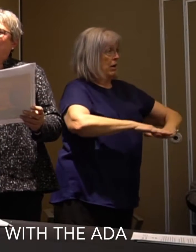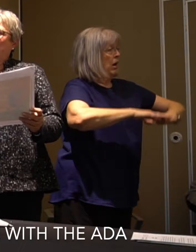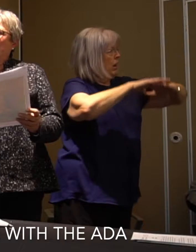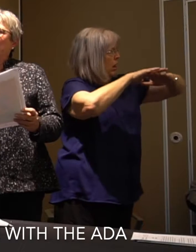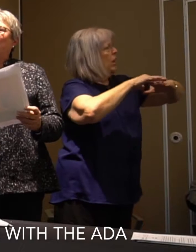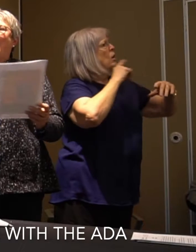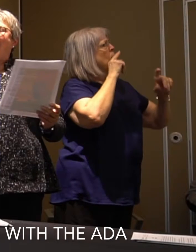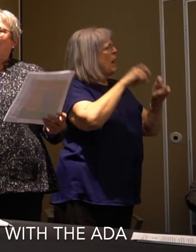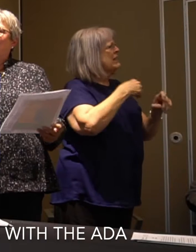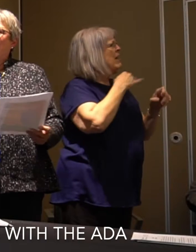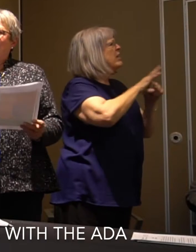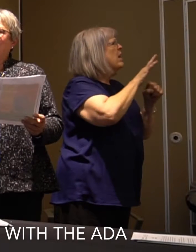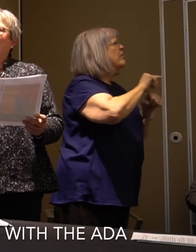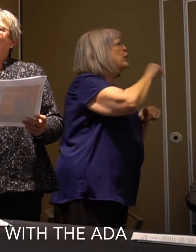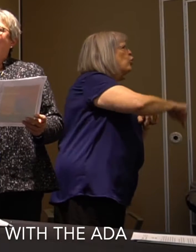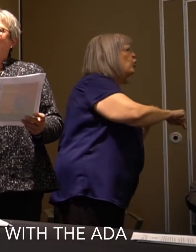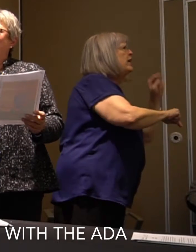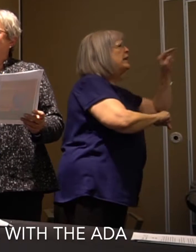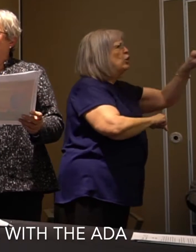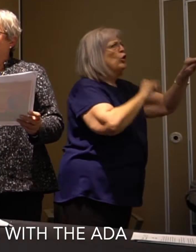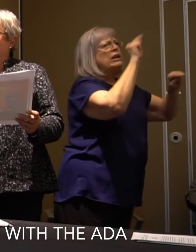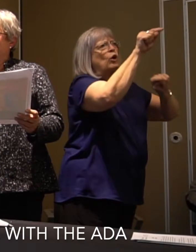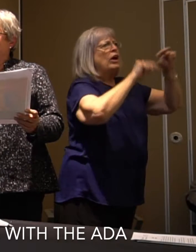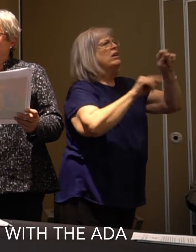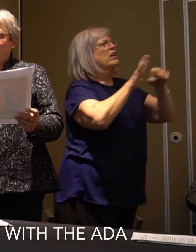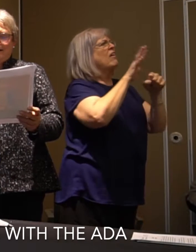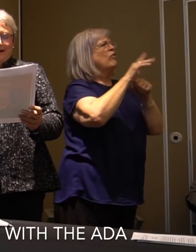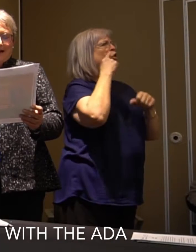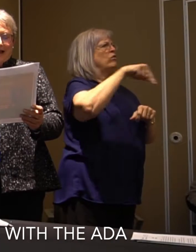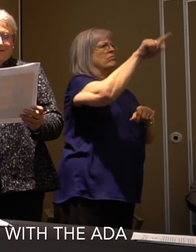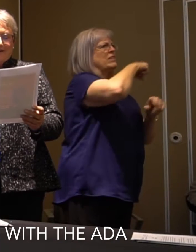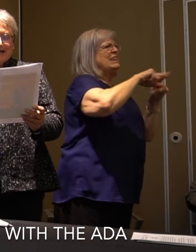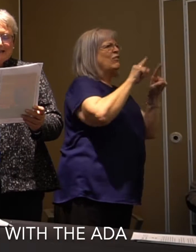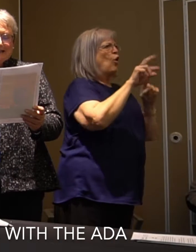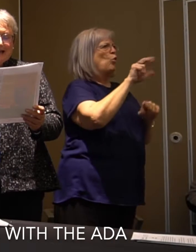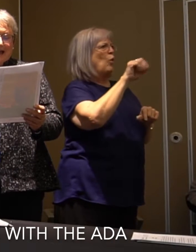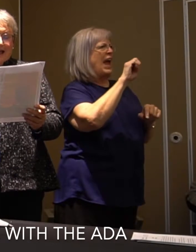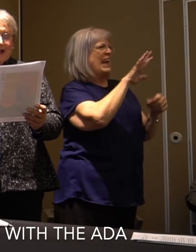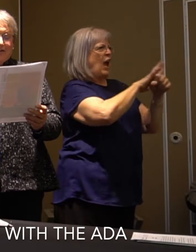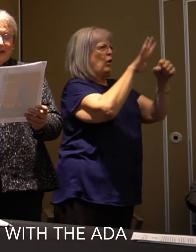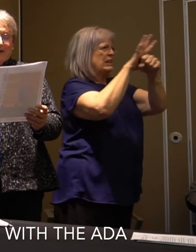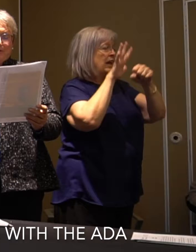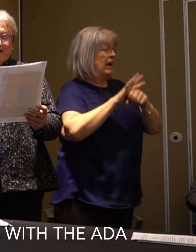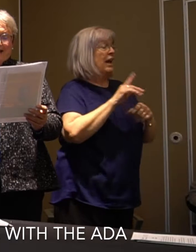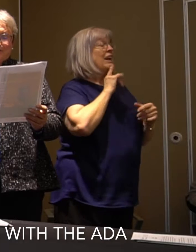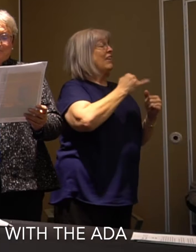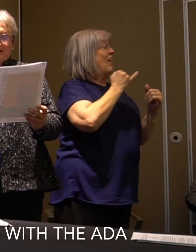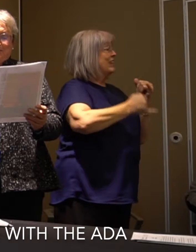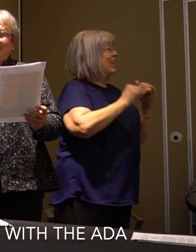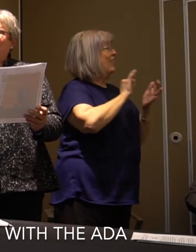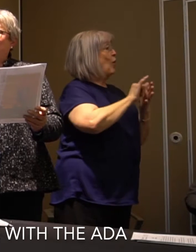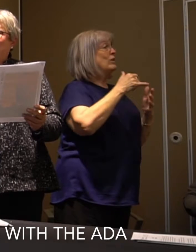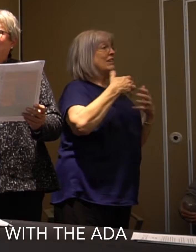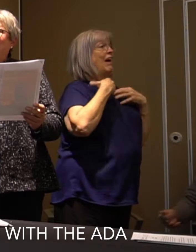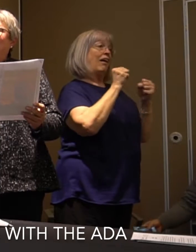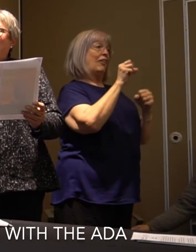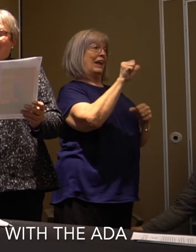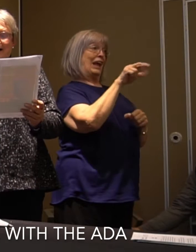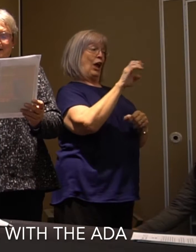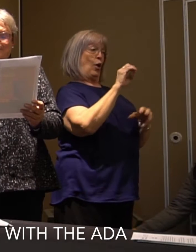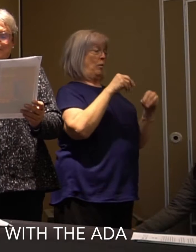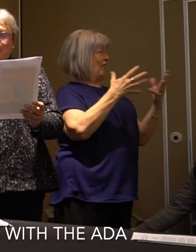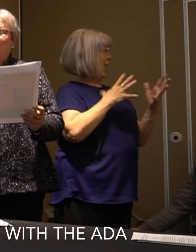geographically dispersed throughout the RAY's area. And finally, healthcare providers must be